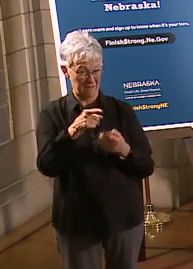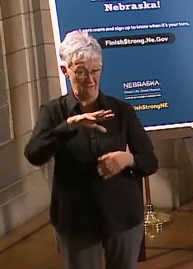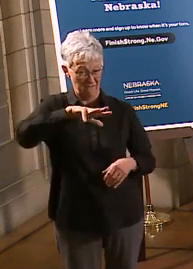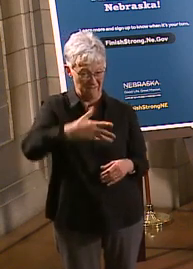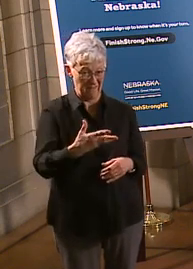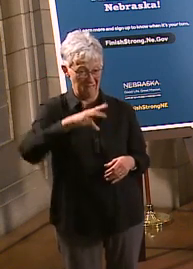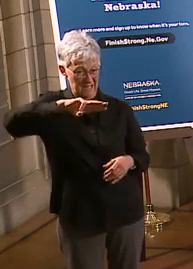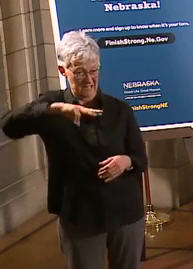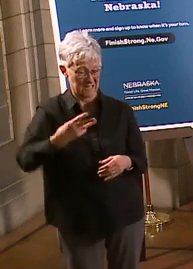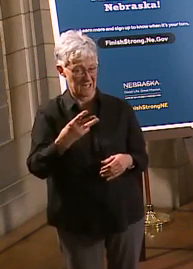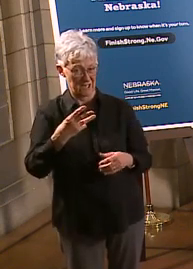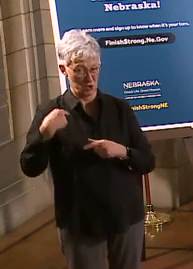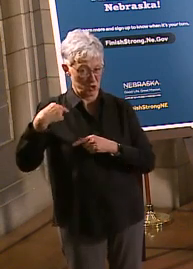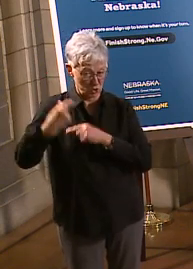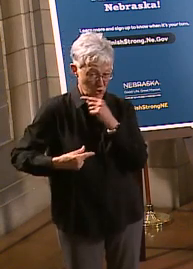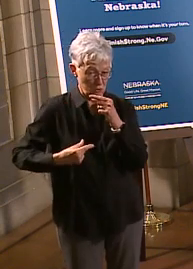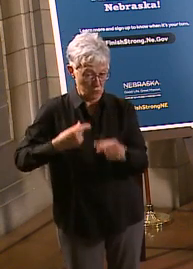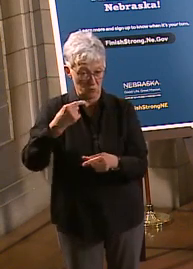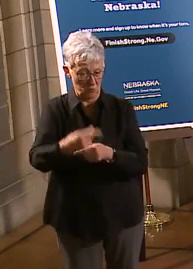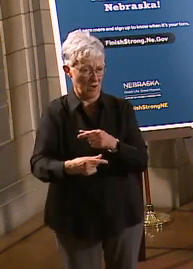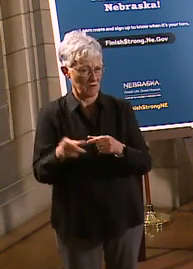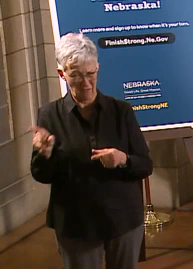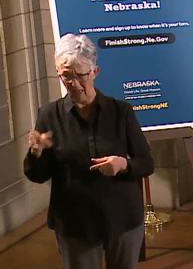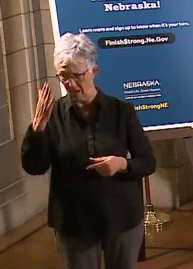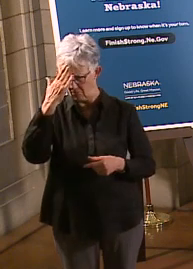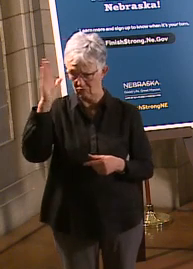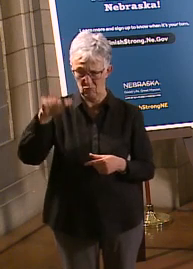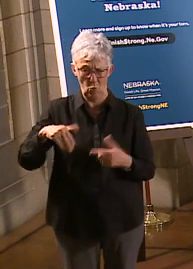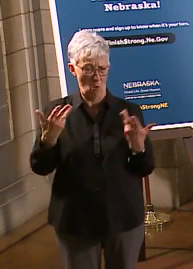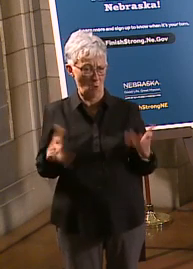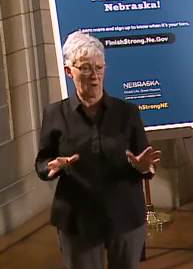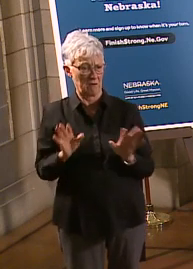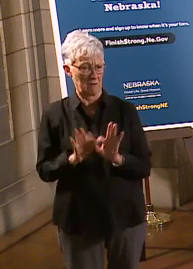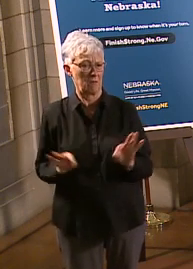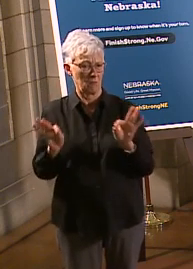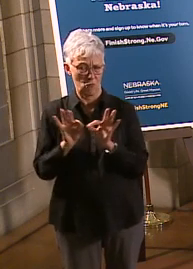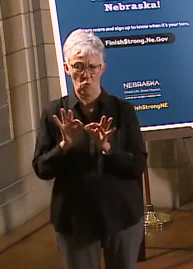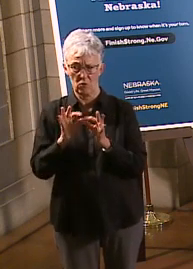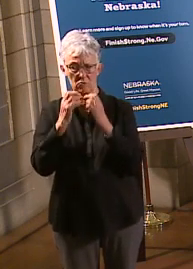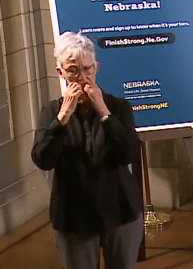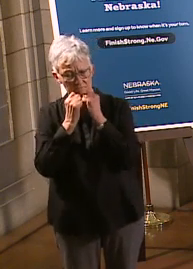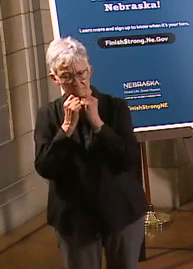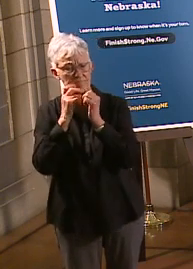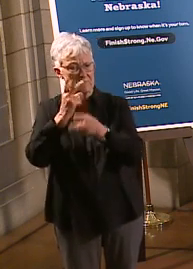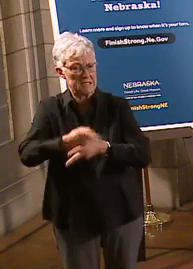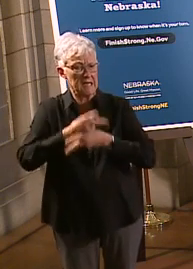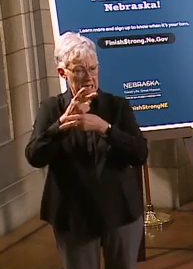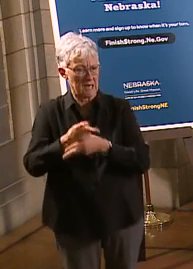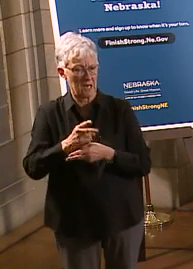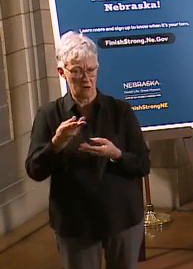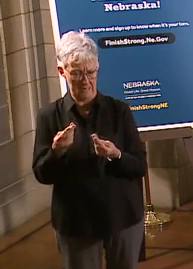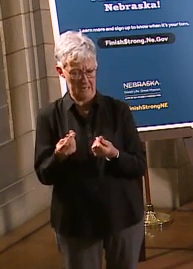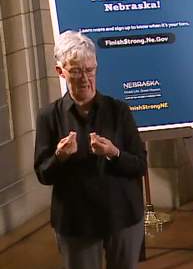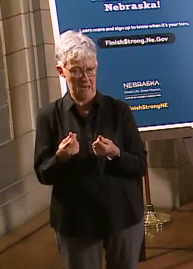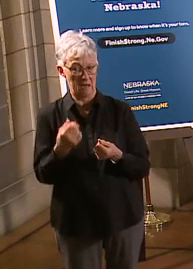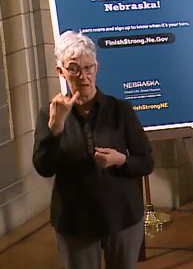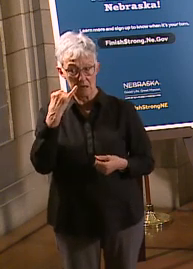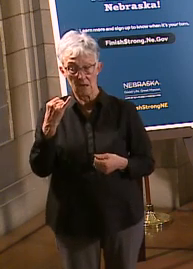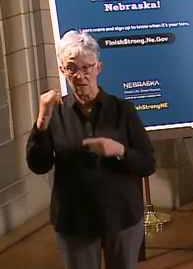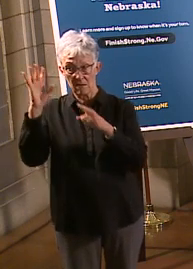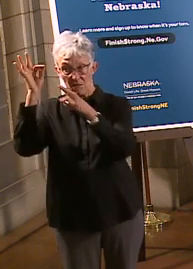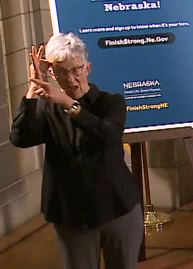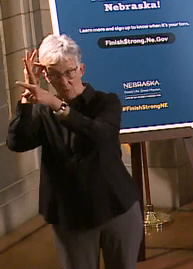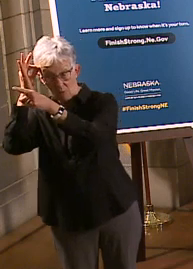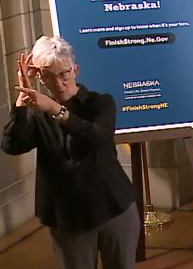know that it's important to take care of the land. And if you go to something where the federal government is going to take more land and put it in under the